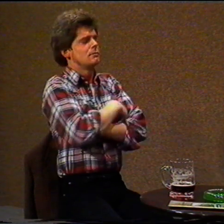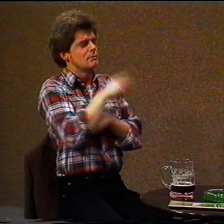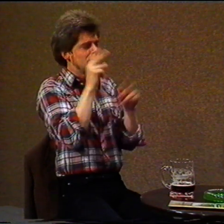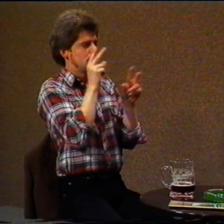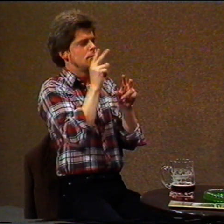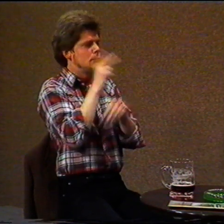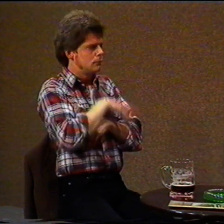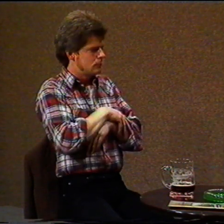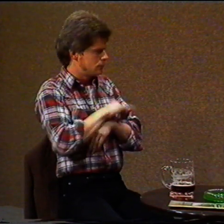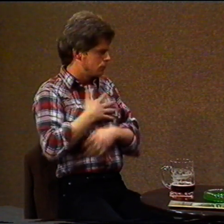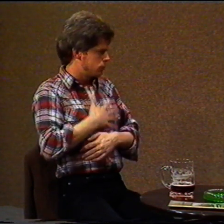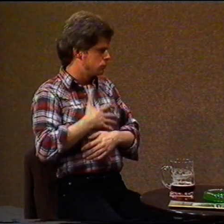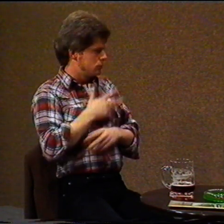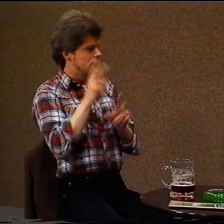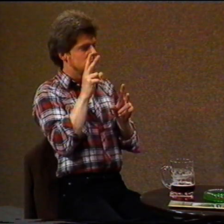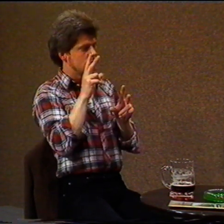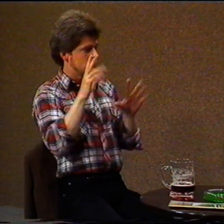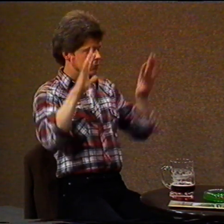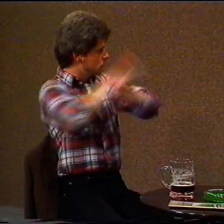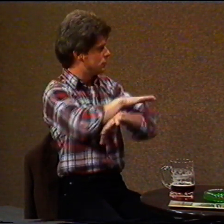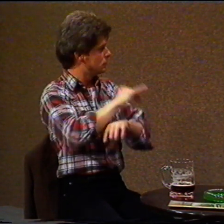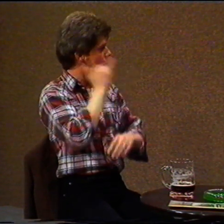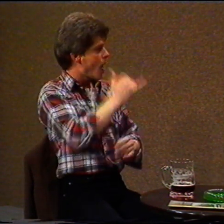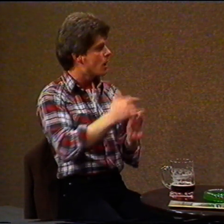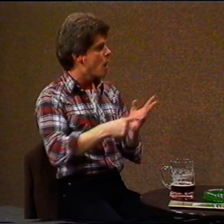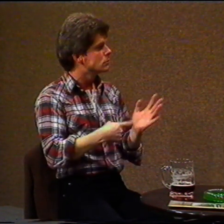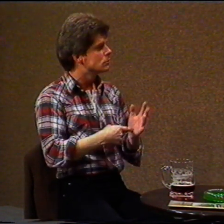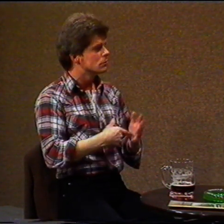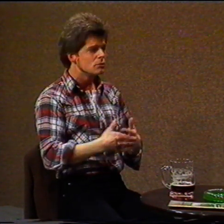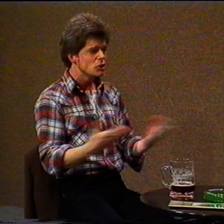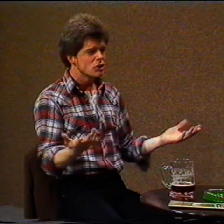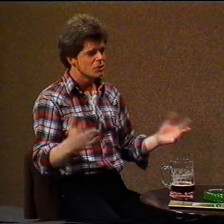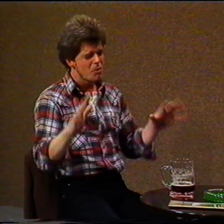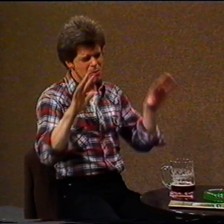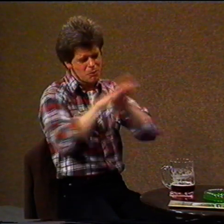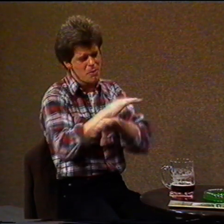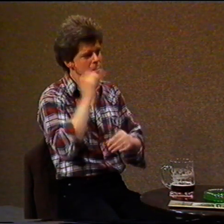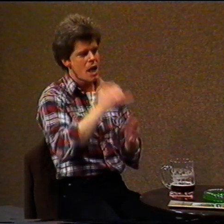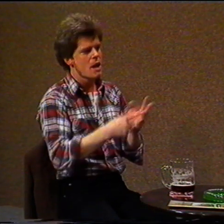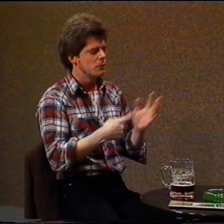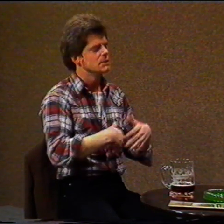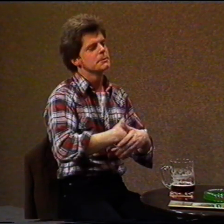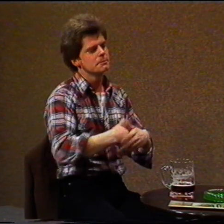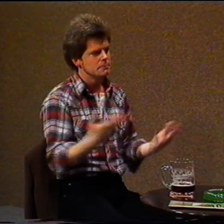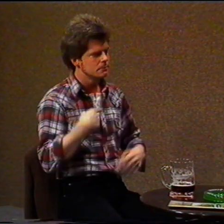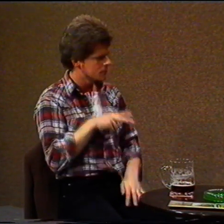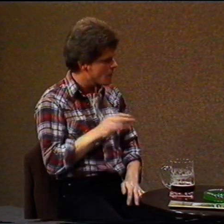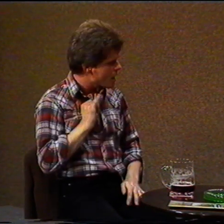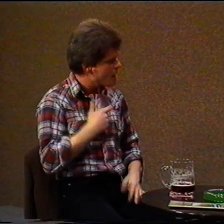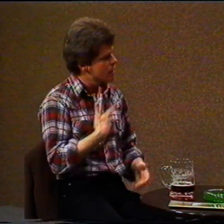down, and he was feeling quite ill, and he collapsed. He blacked out. Oh, he blacked out. So I